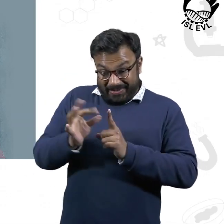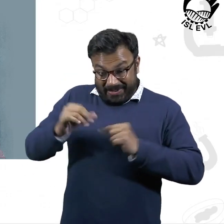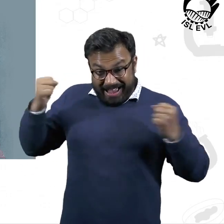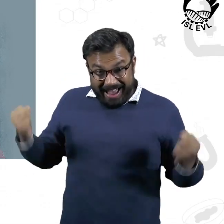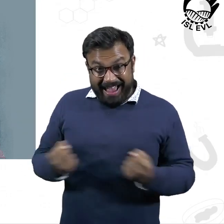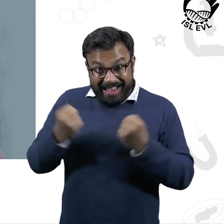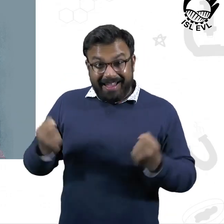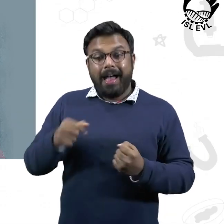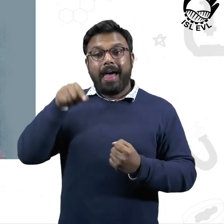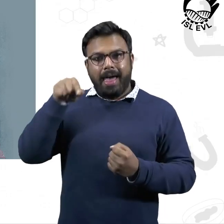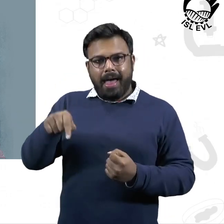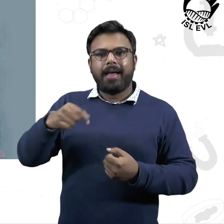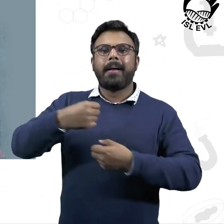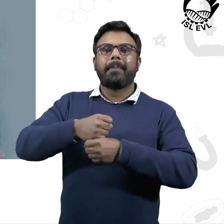zeal to push further.